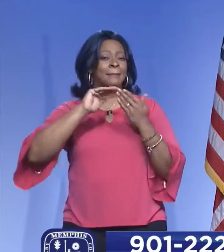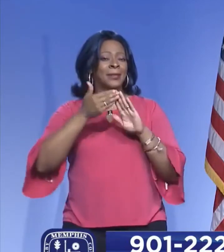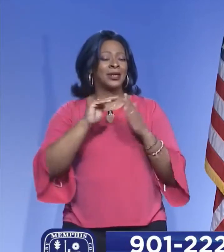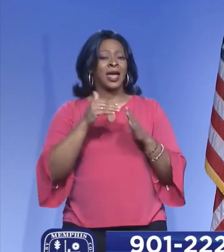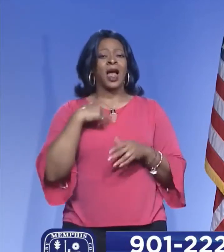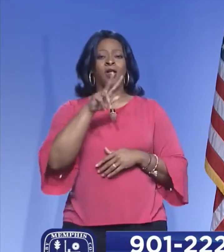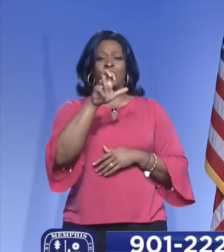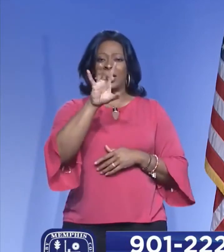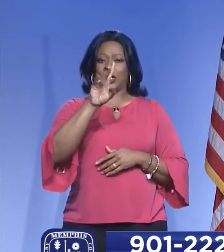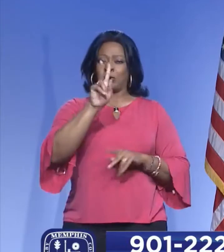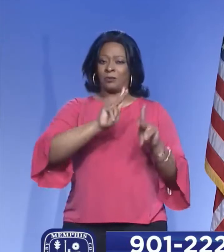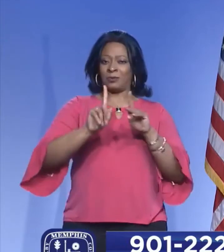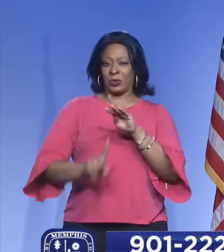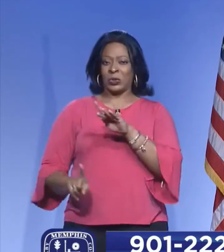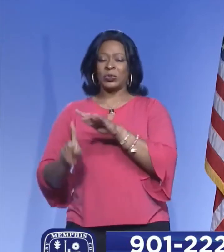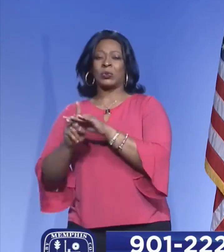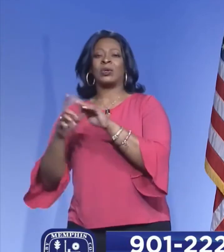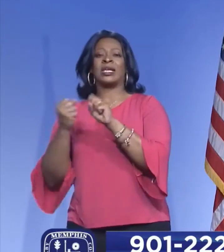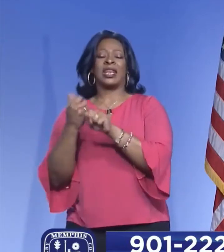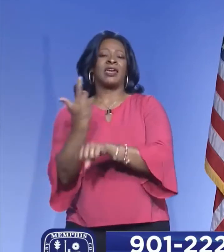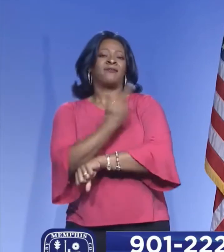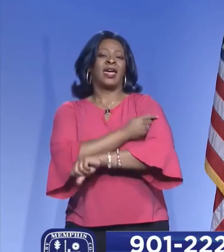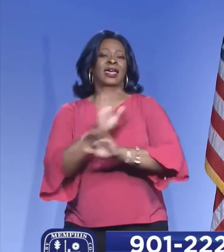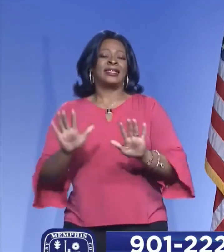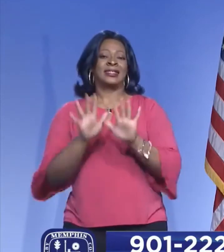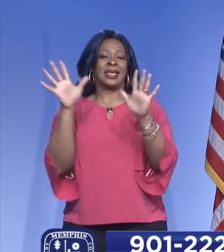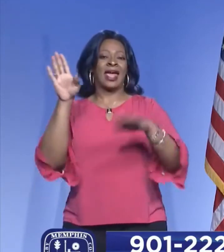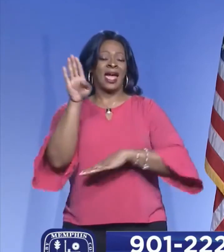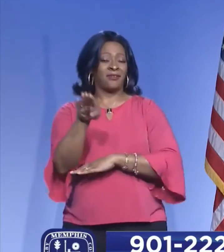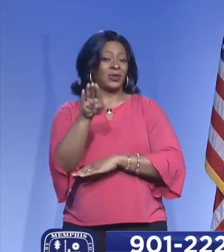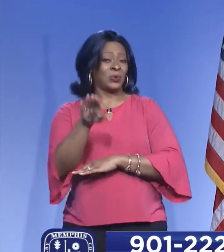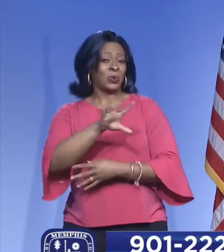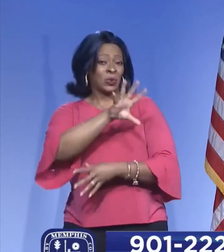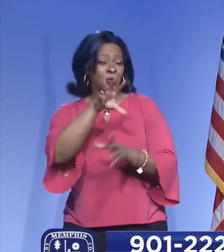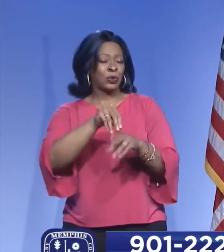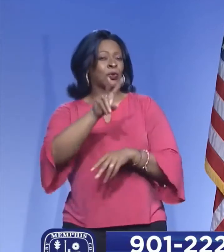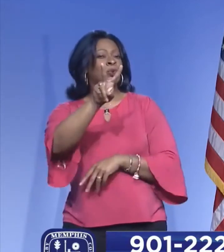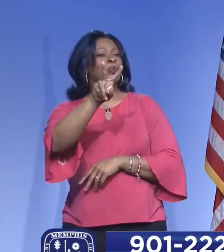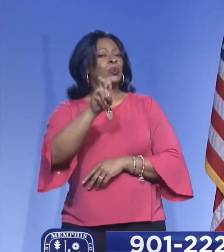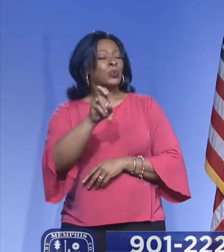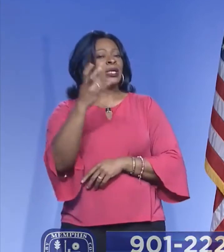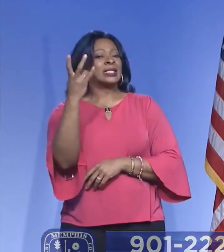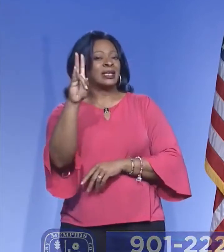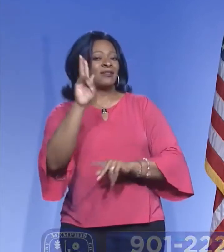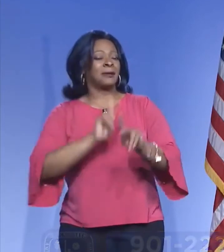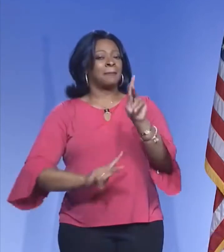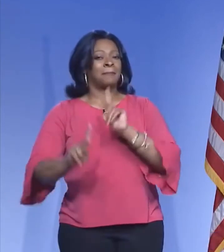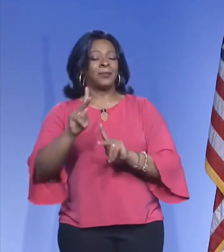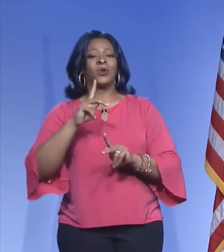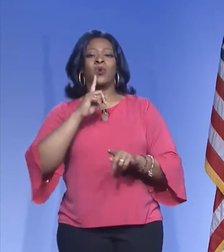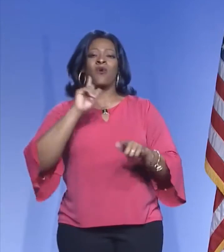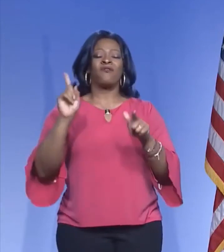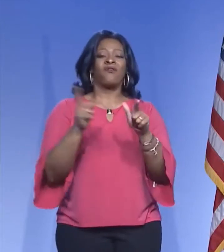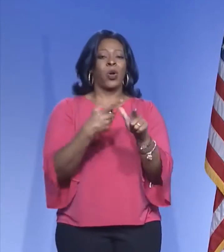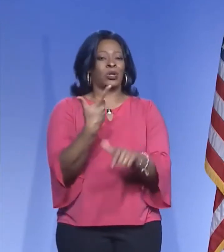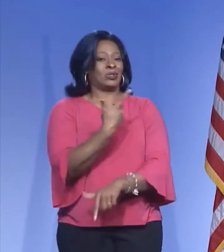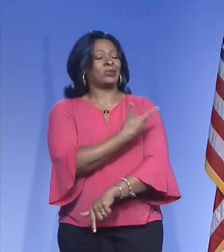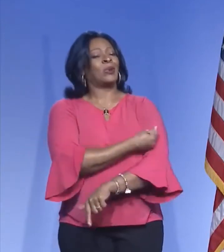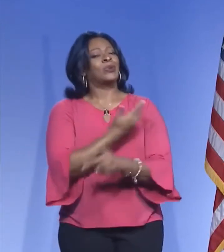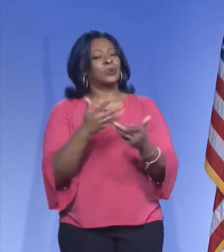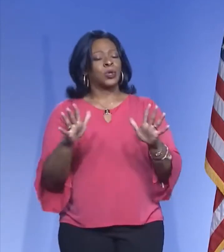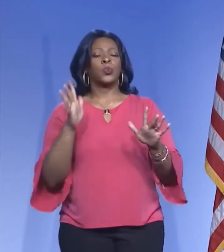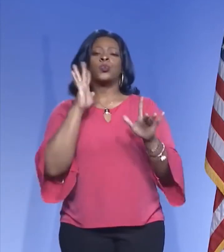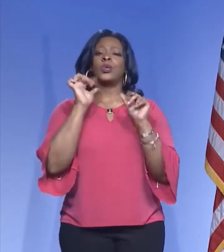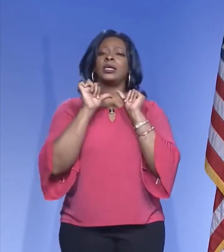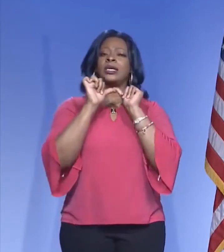382 people come out to be vaccinated on Sunday afternoon, and that included 217 people who got first doses. So we'll